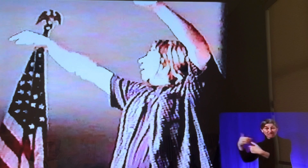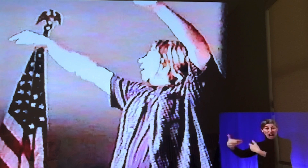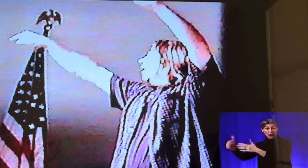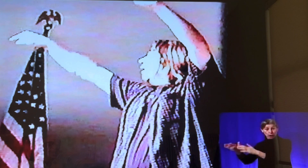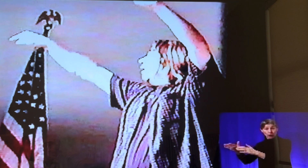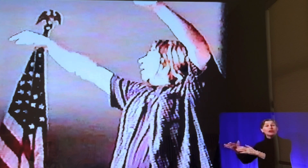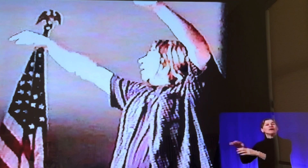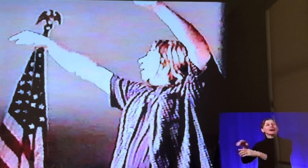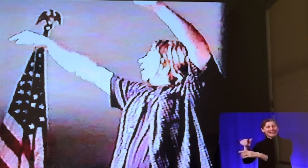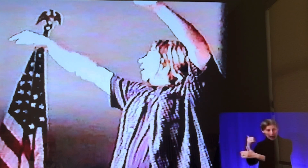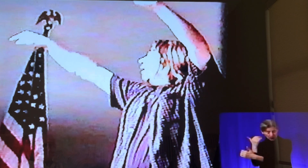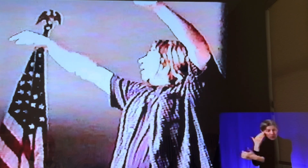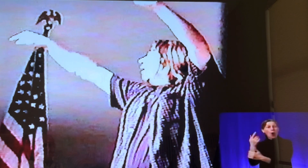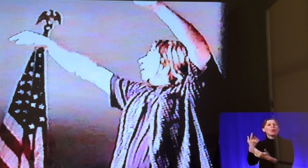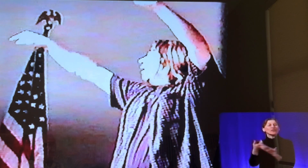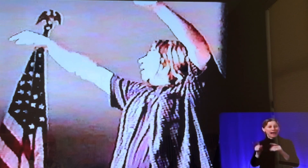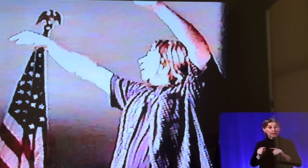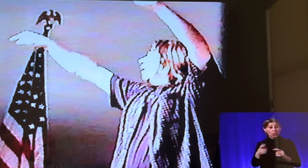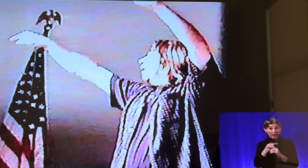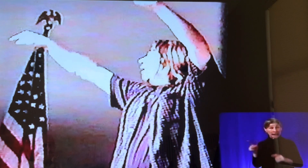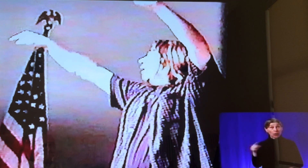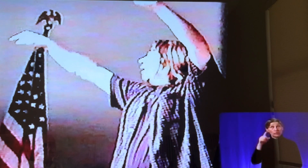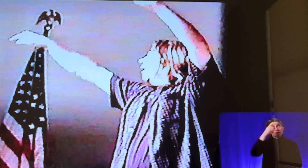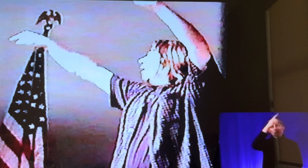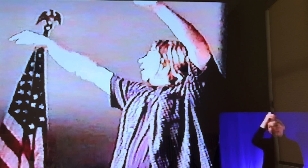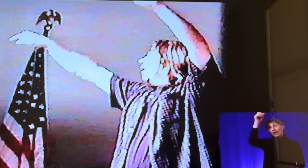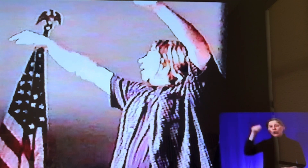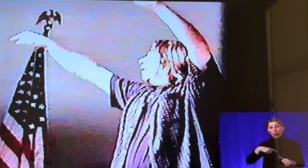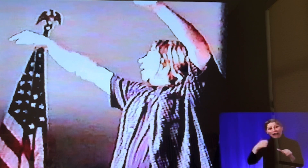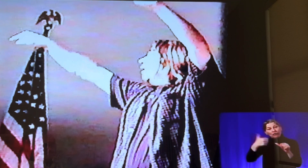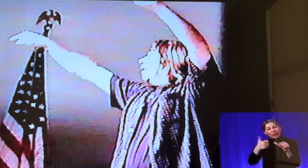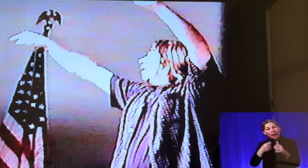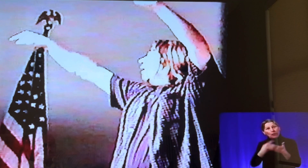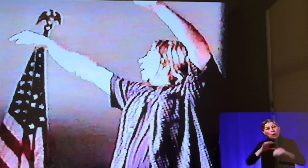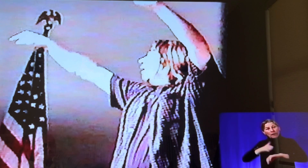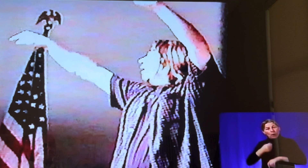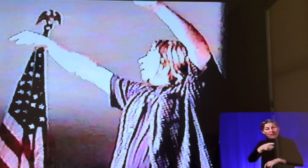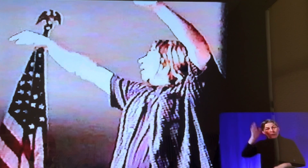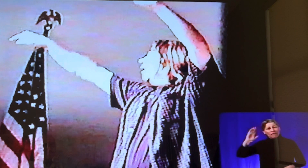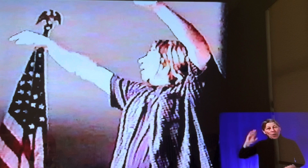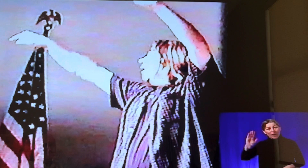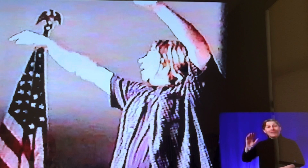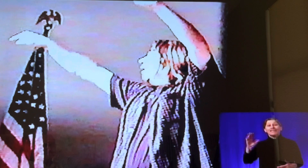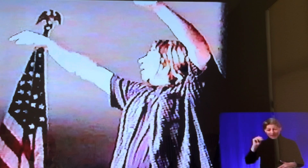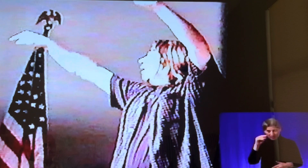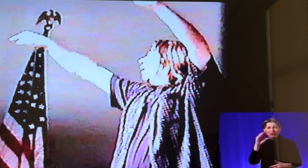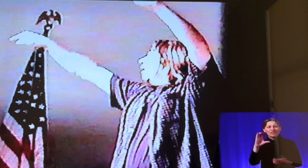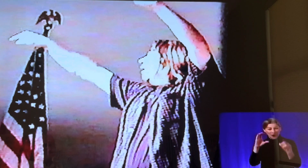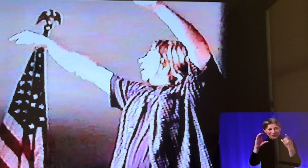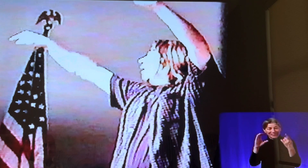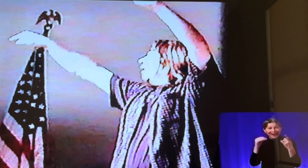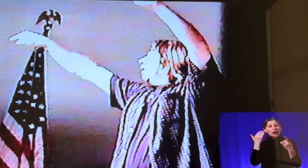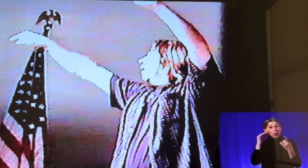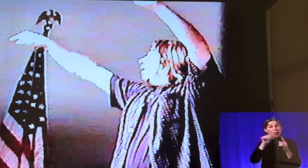with this noise. As soon as he goes up, we have to remember what he put there, which was the microphone, and know where he's going with this